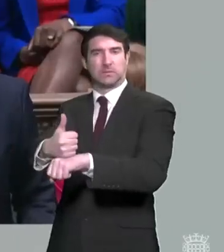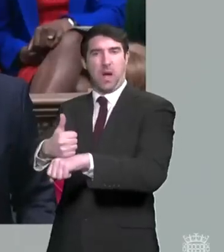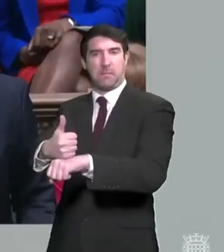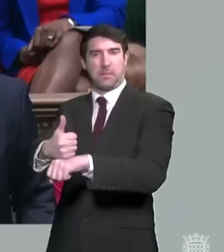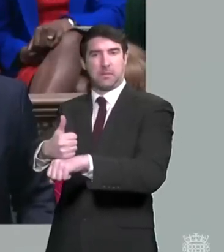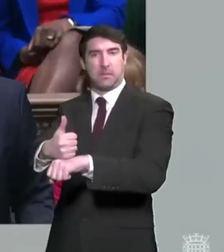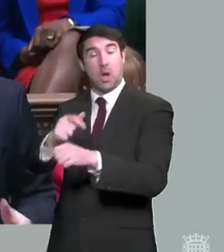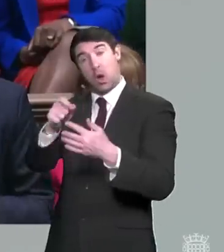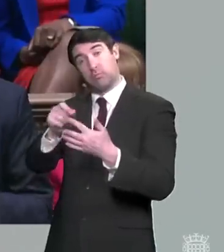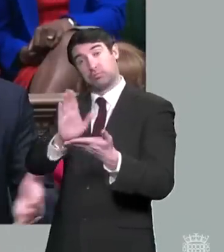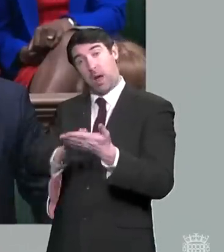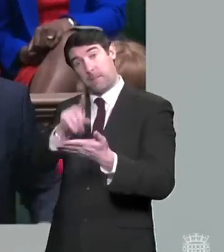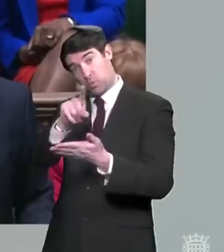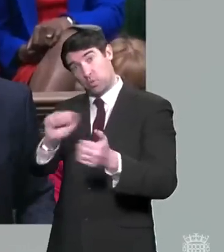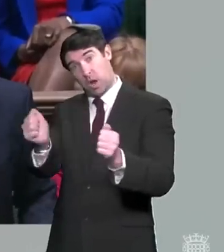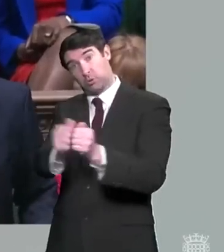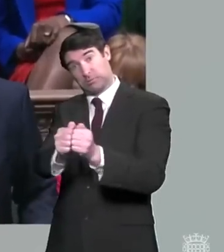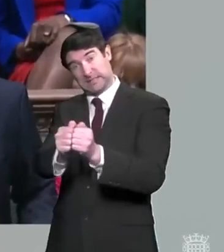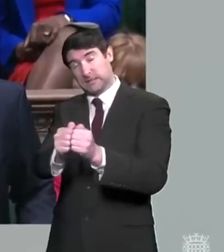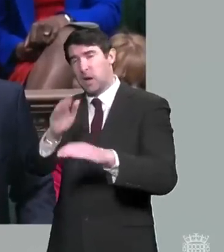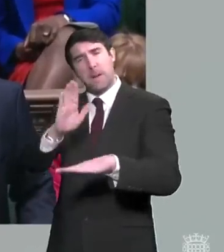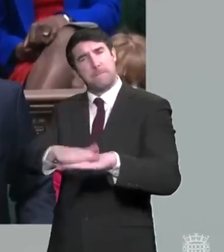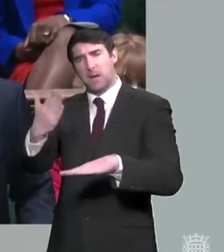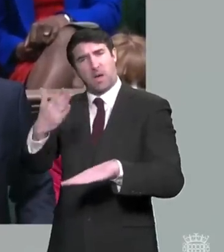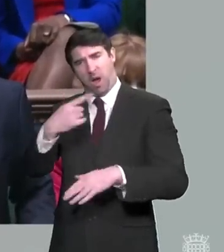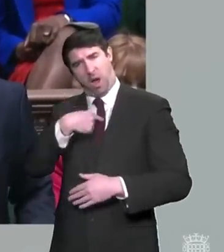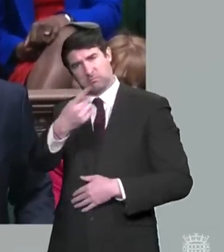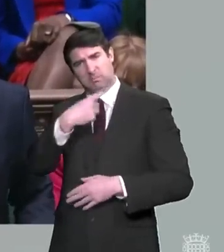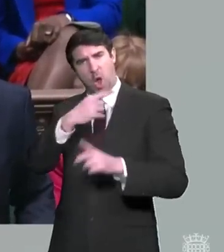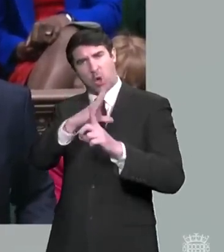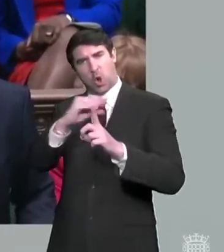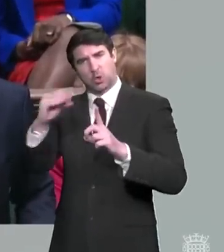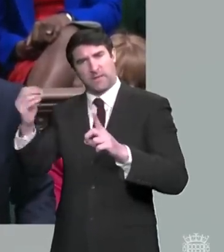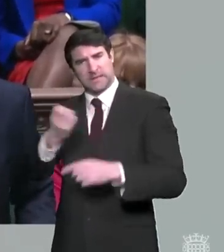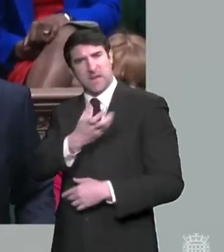that whatever differences we may have, no matter what